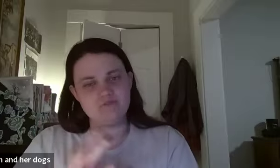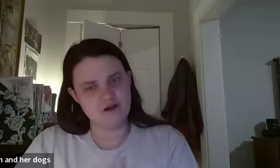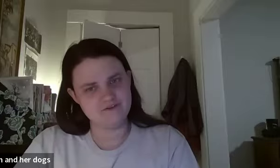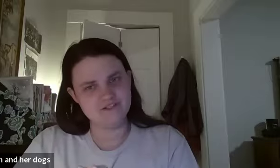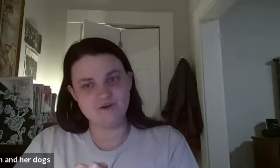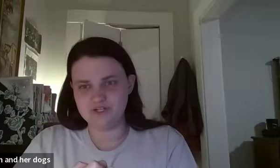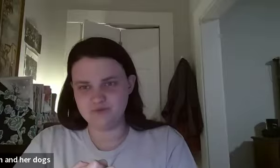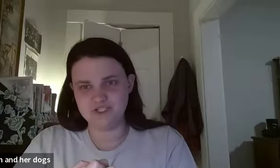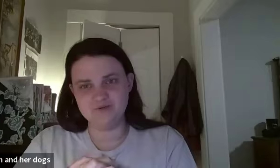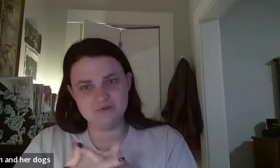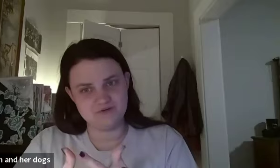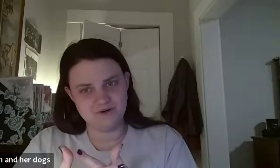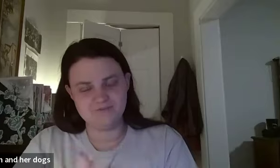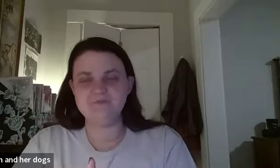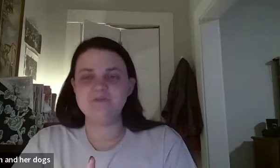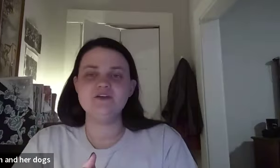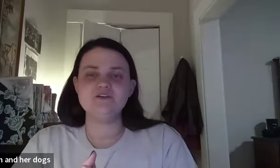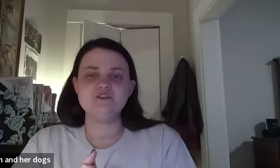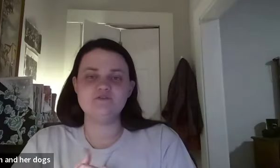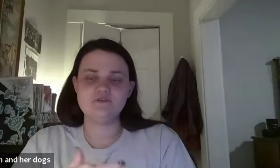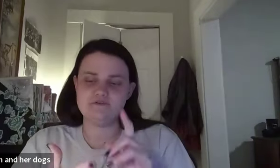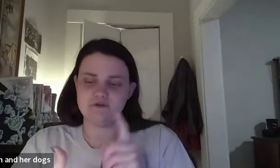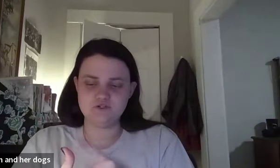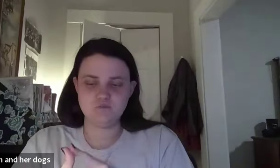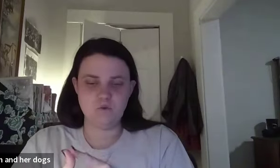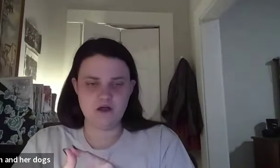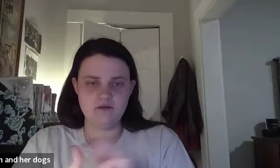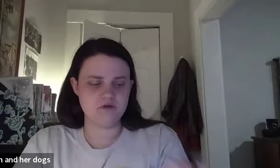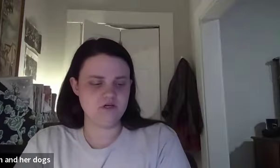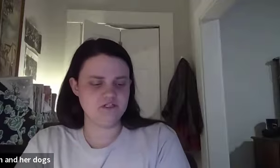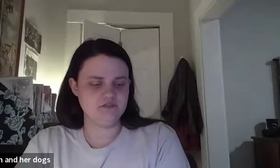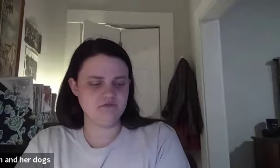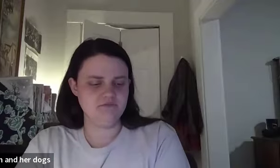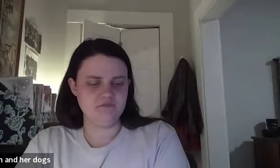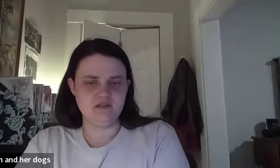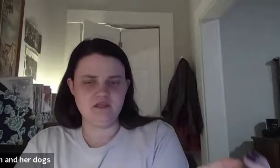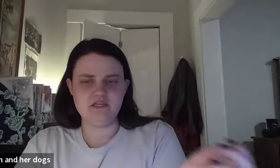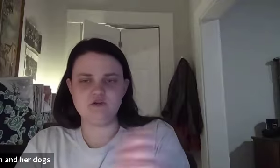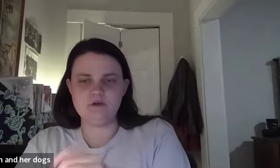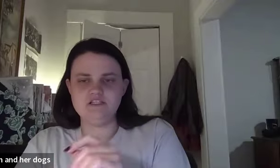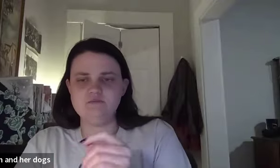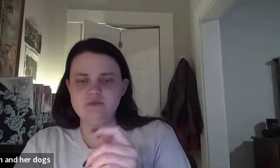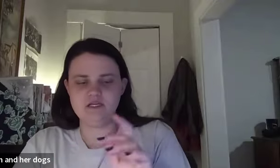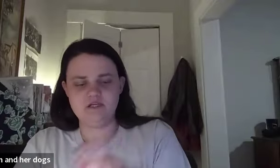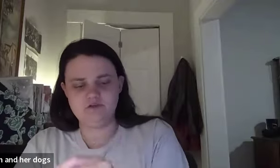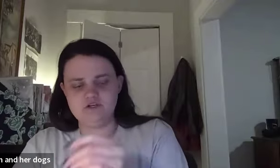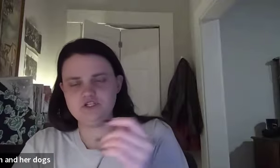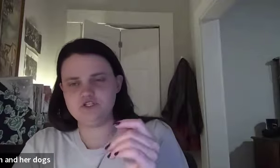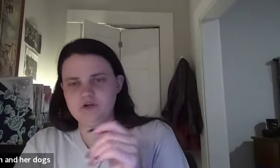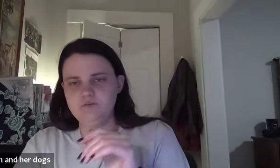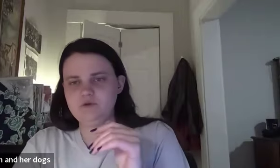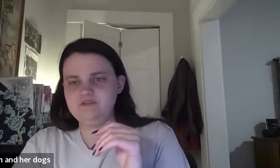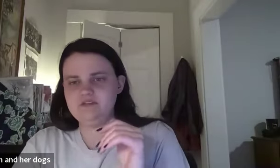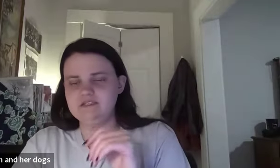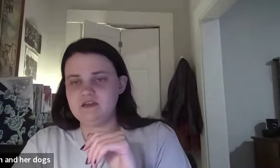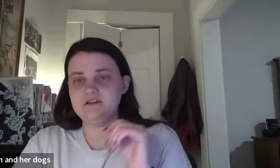of a preference on which one you would prefer. So for the first Y, we're going to do is going to be, you're going to start with the sign